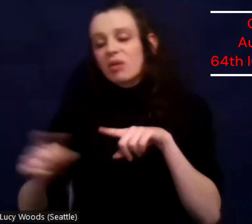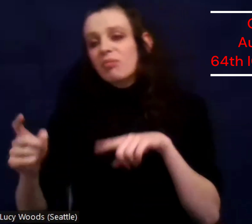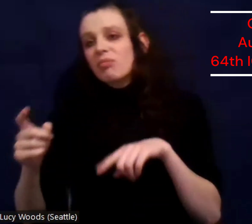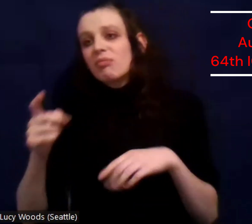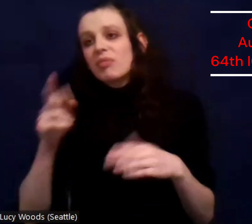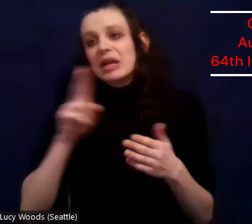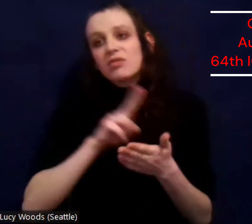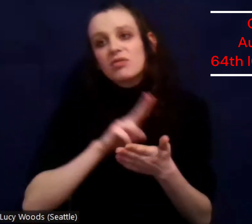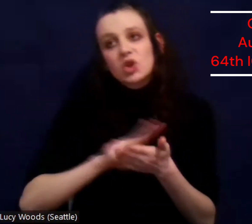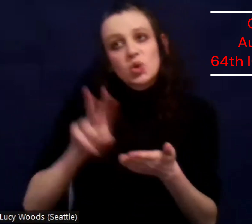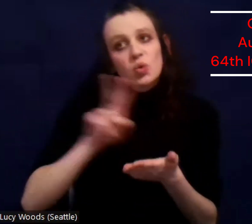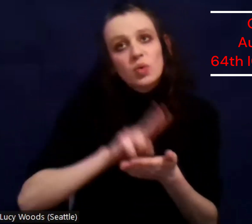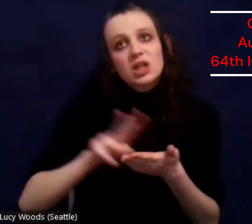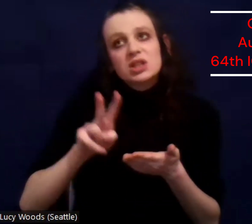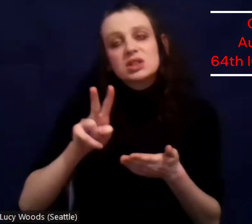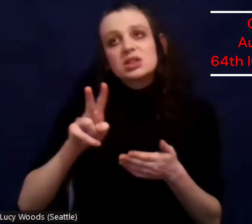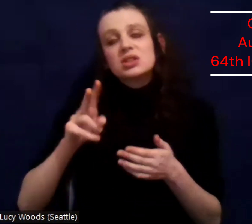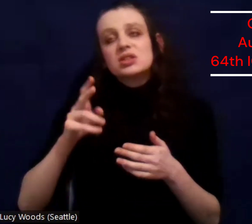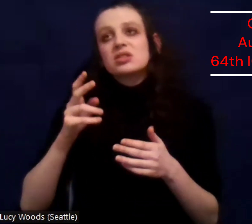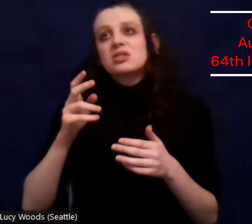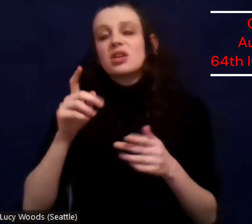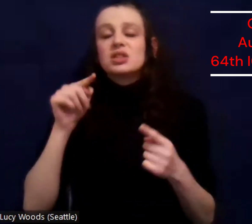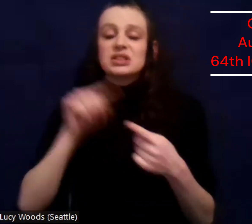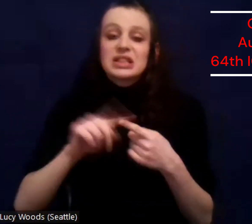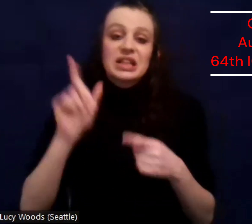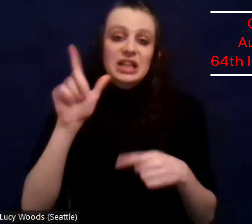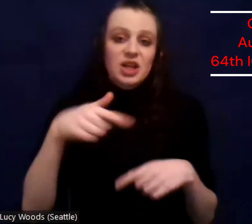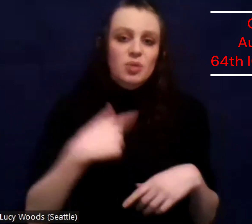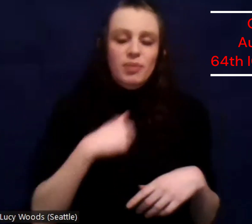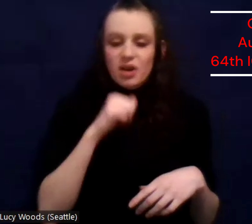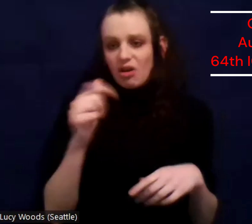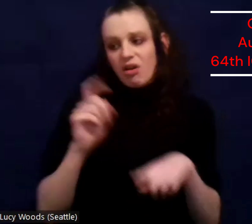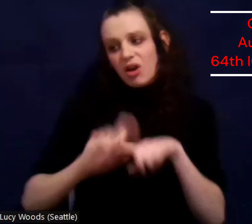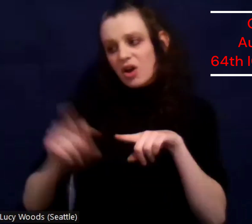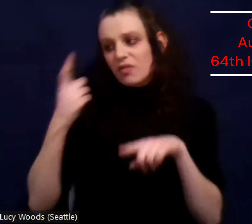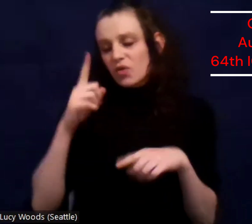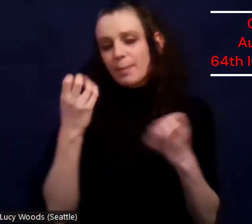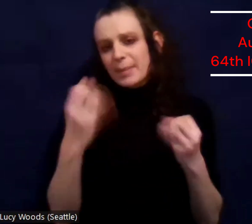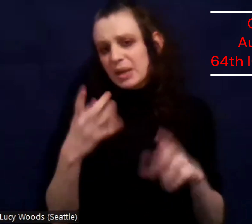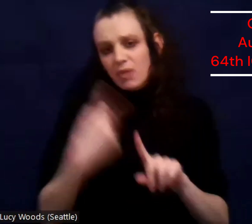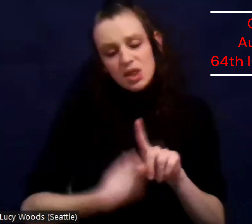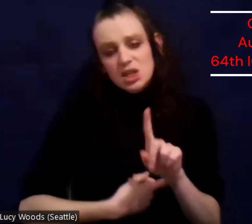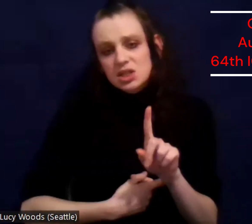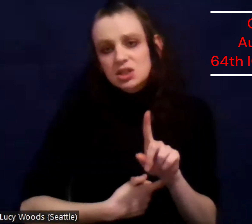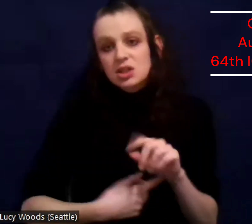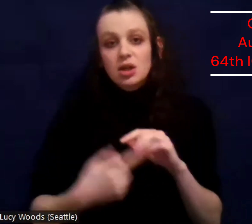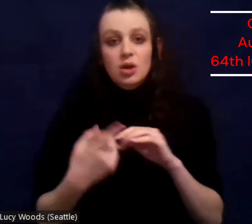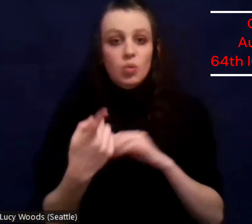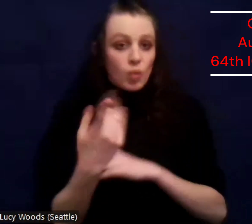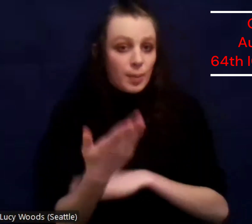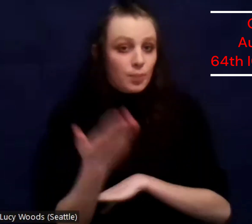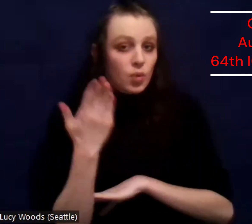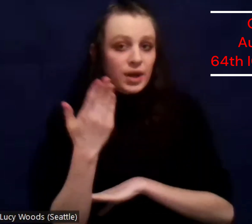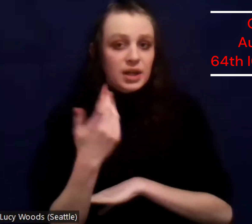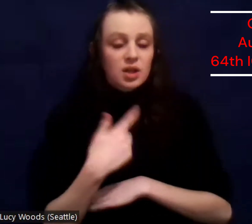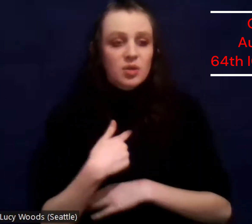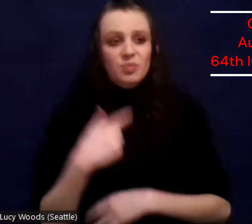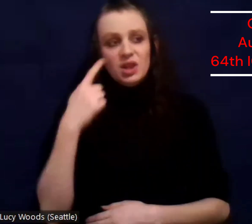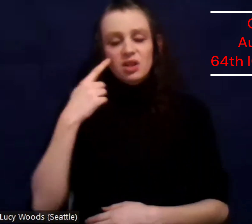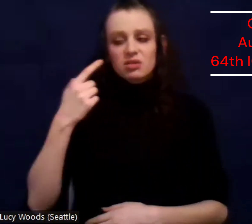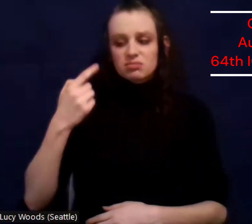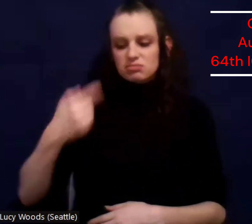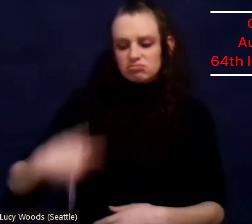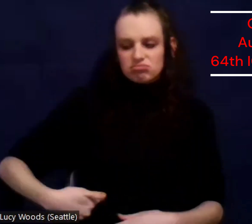morning, I don't know why, I had an intuition and I was awake at the right time to